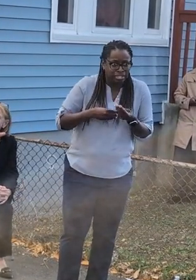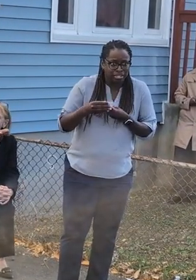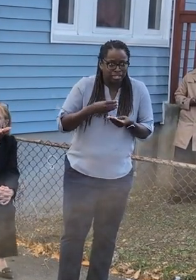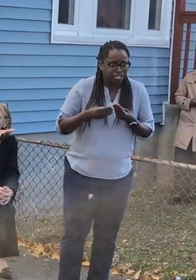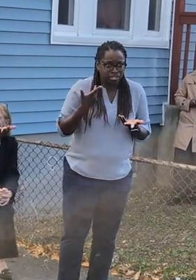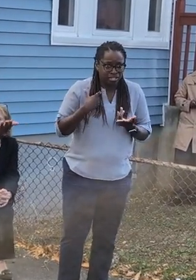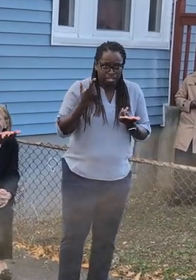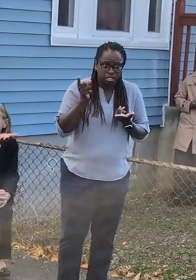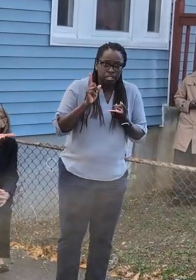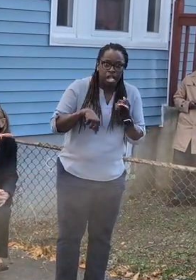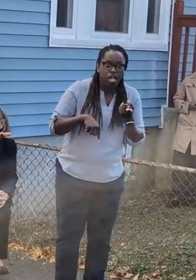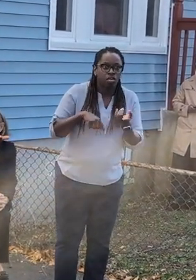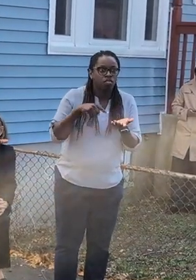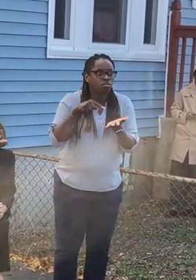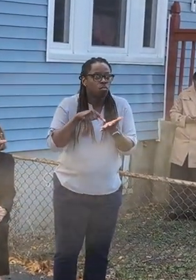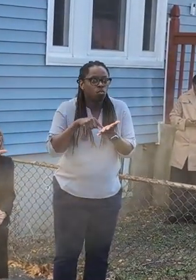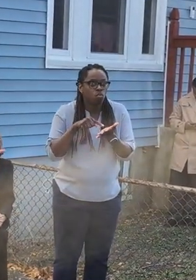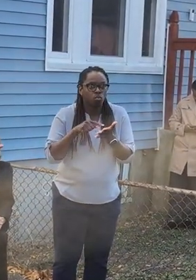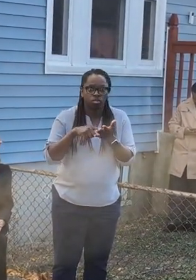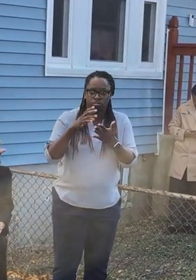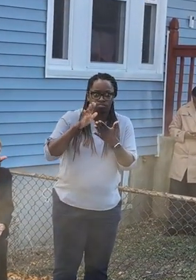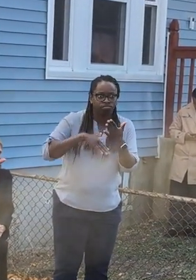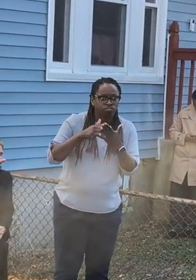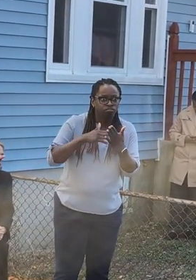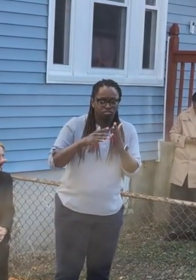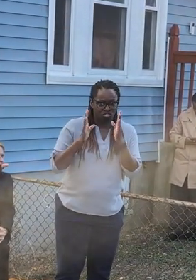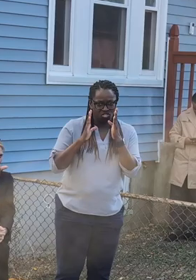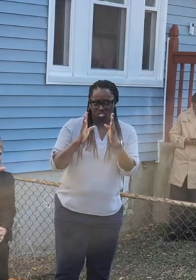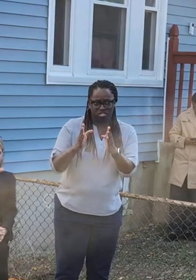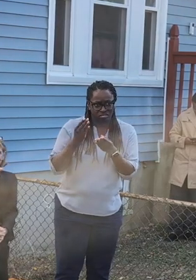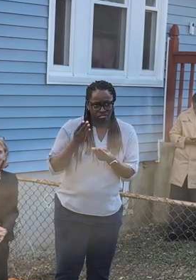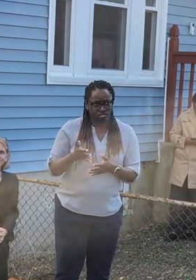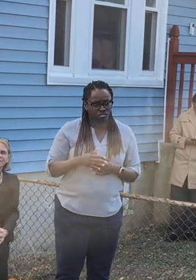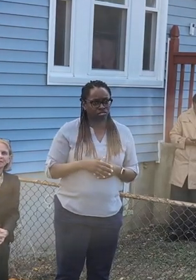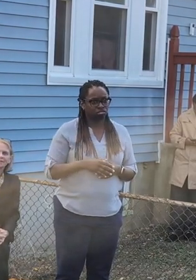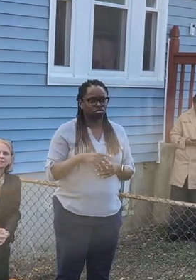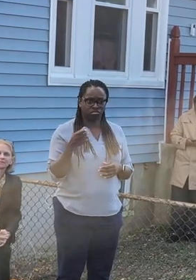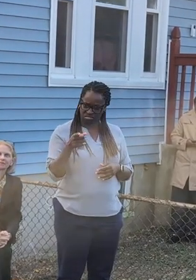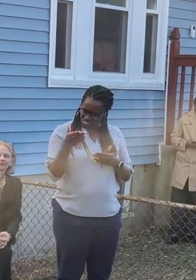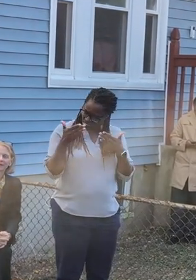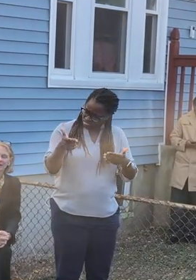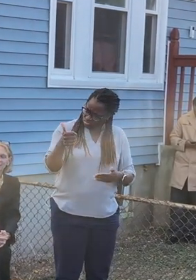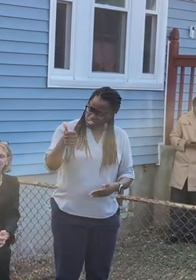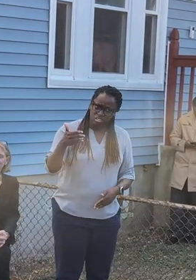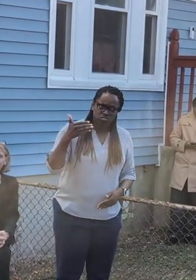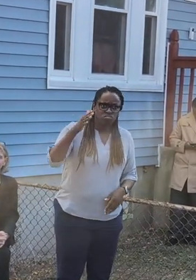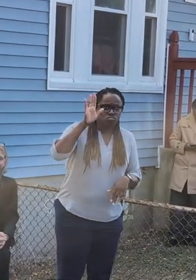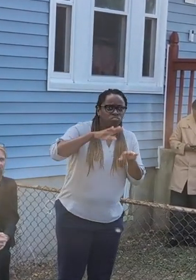those are the pride that I see in folks and giving them a healthy living environment.